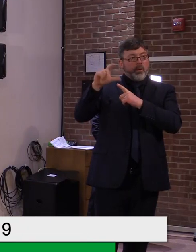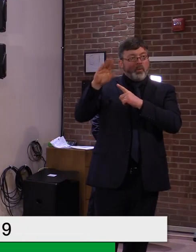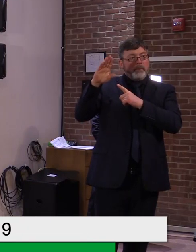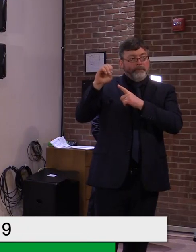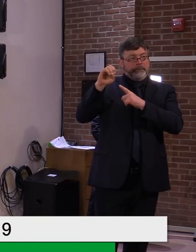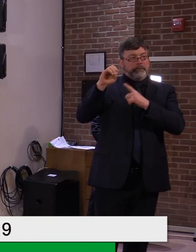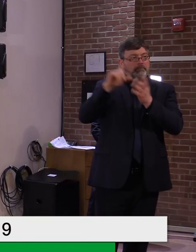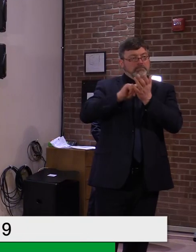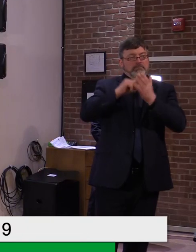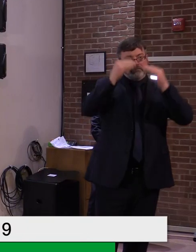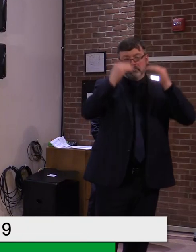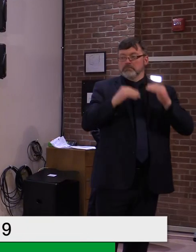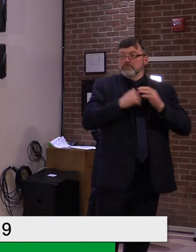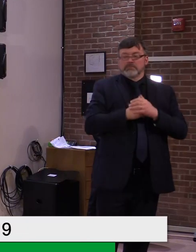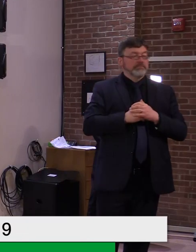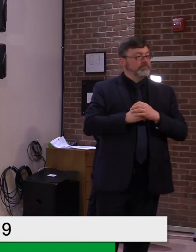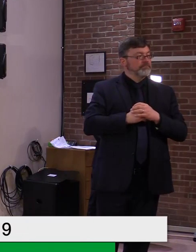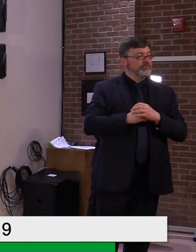Thank you, Rebecca.